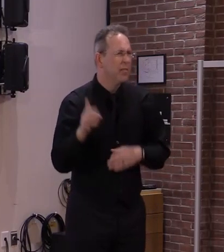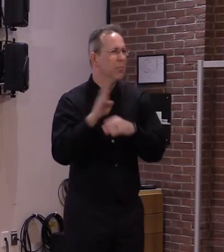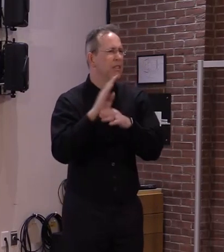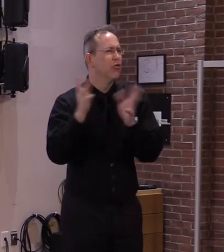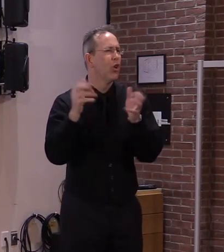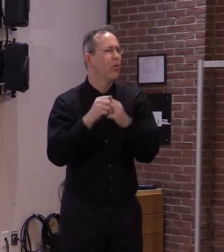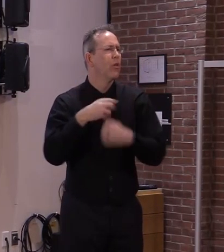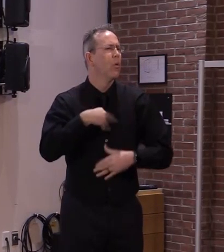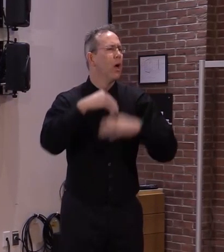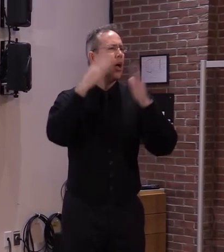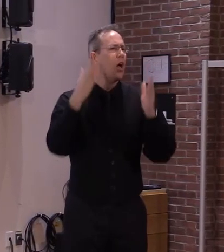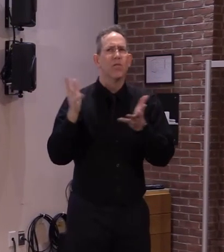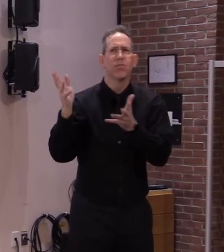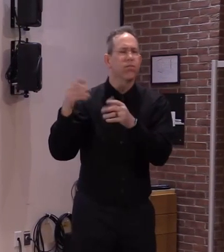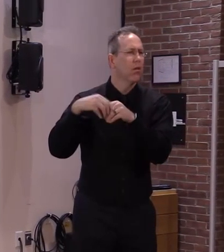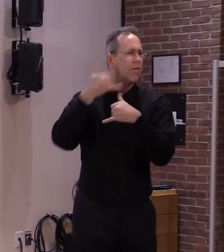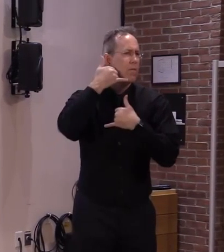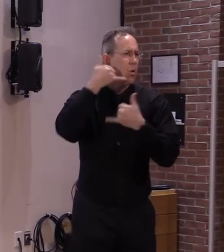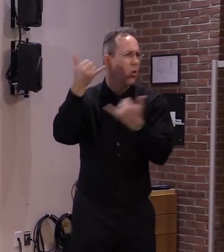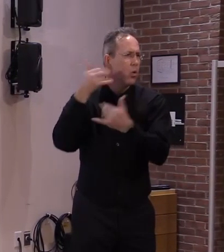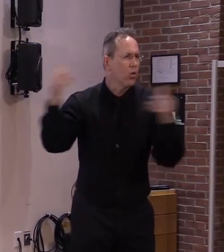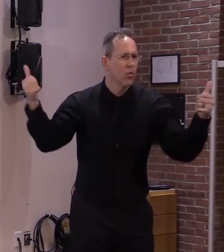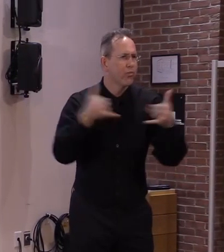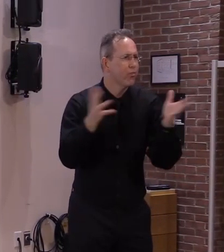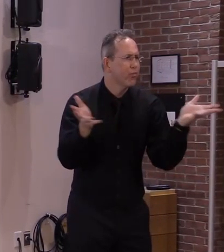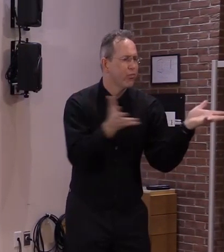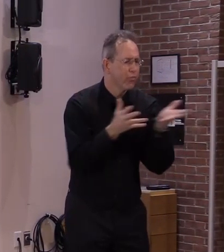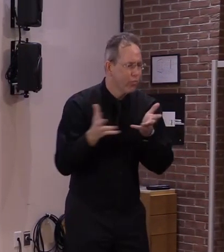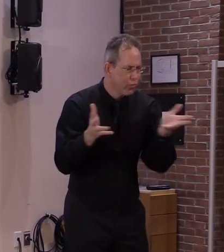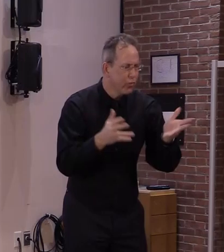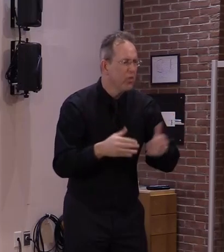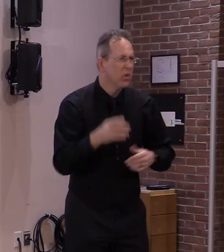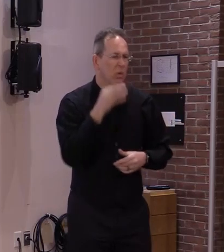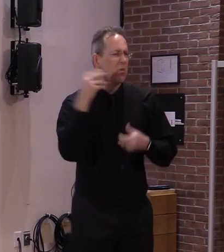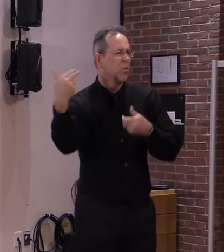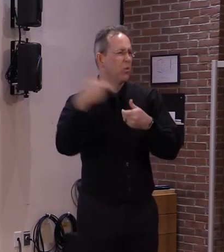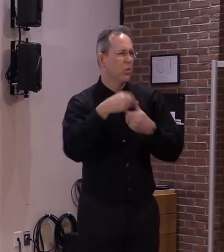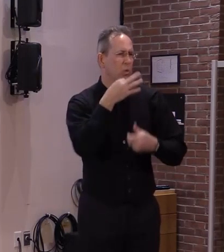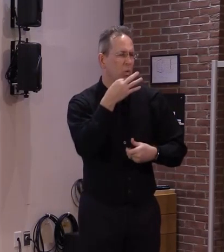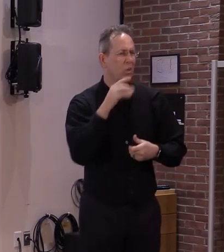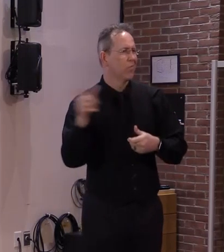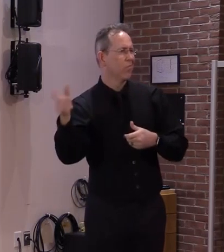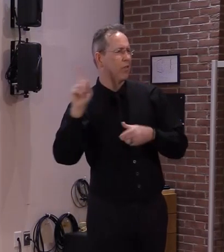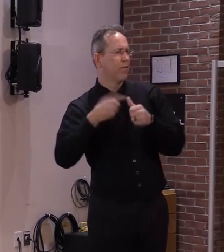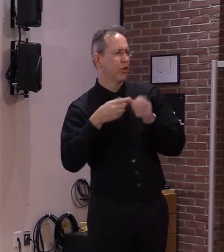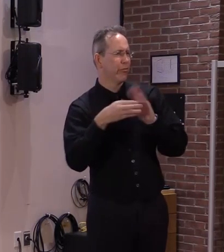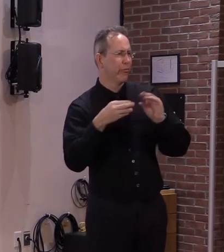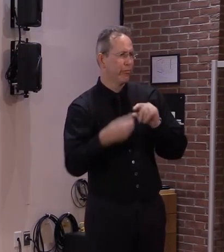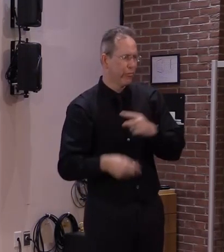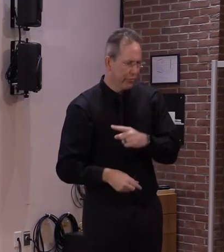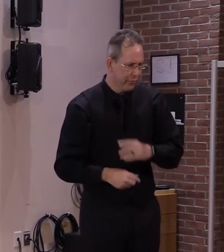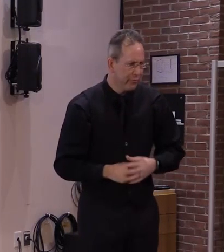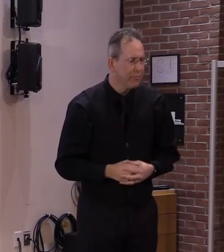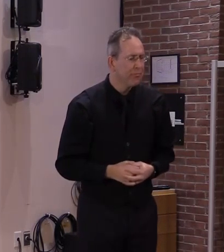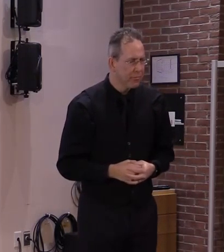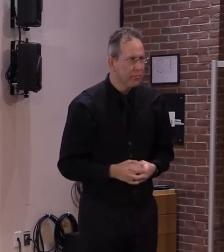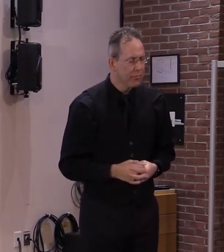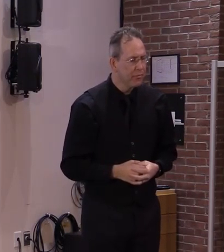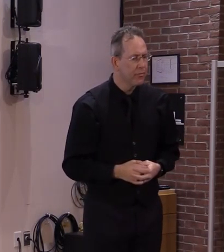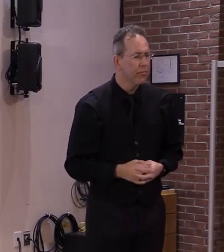shortly. I'm Mike Smith, Secretary of the Vermont Agency of Human Services. Today, any Vermonter age 70